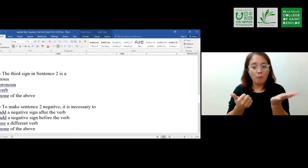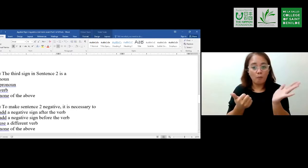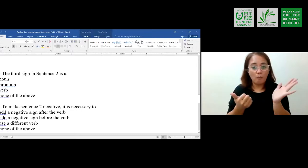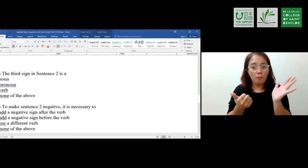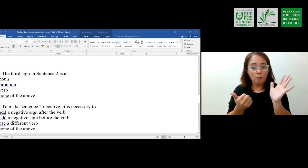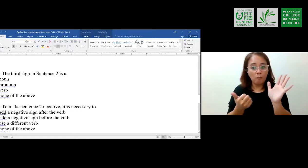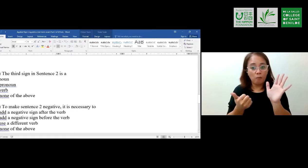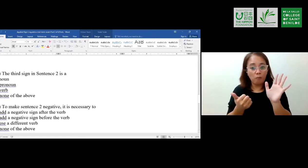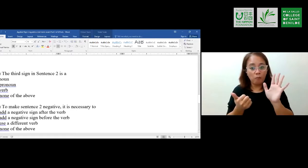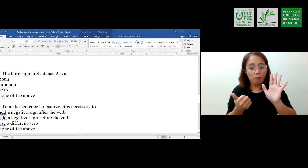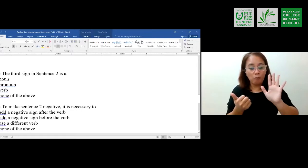So if you had